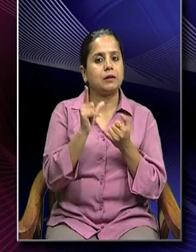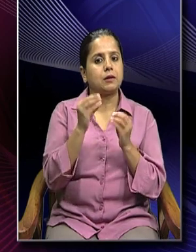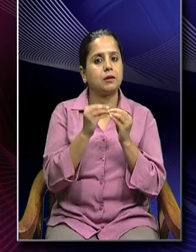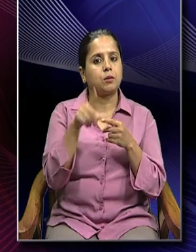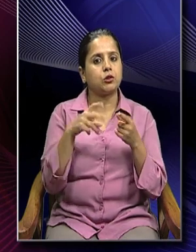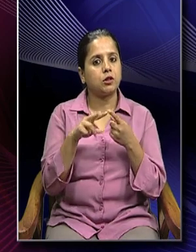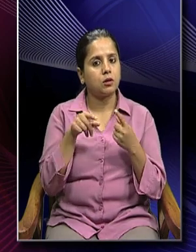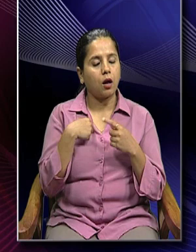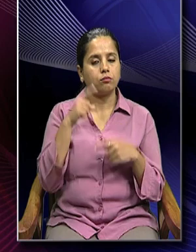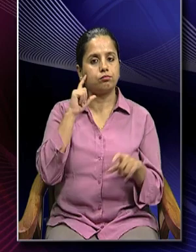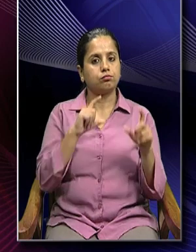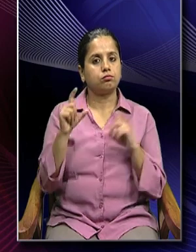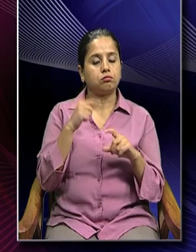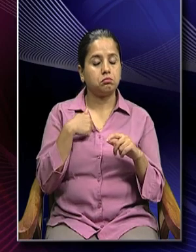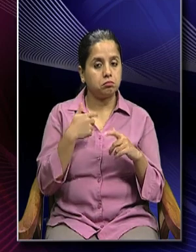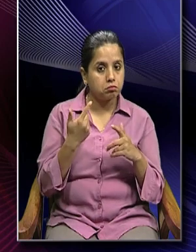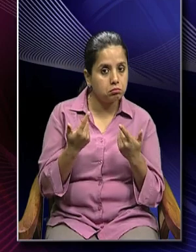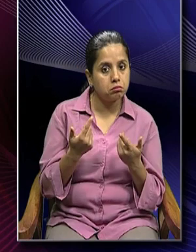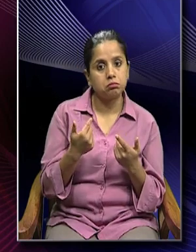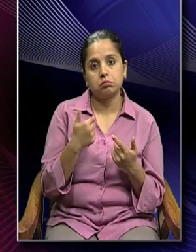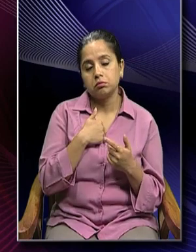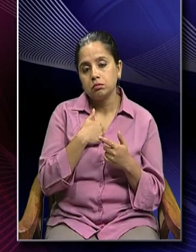consciousness. Can I